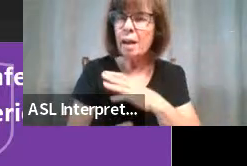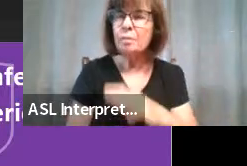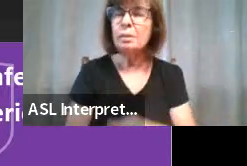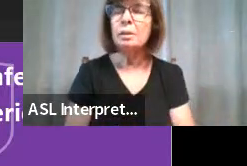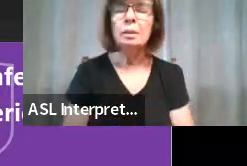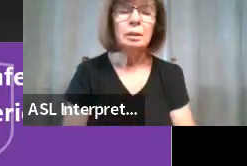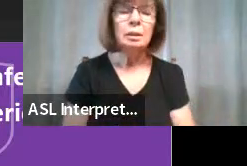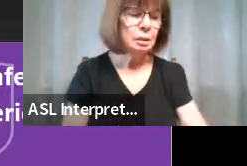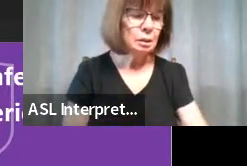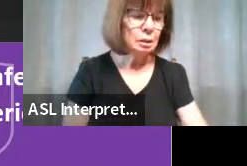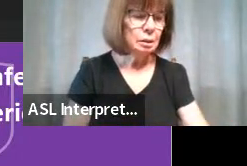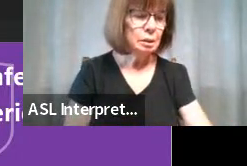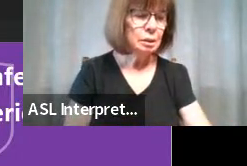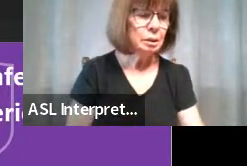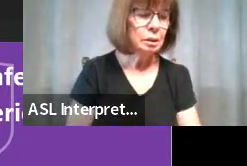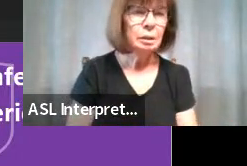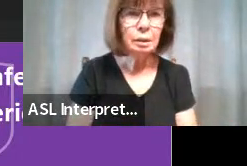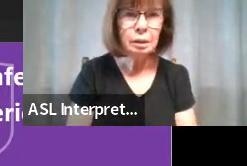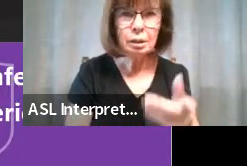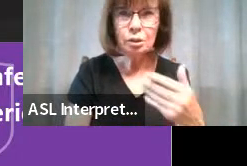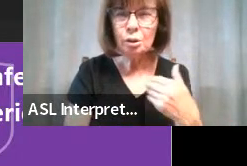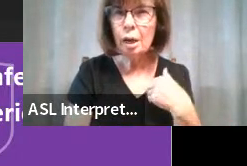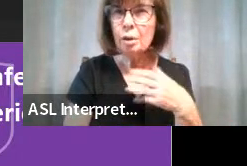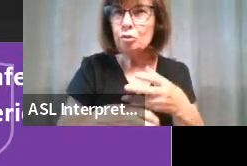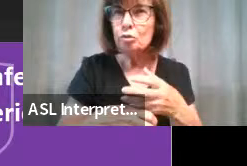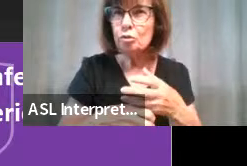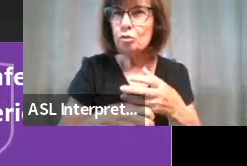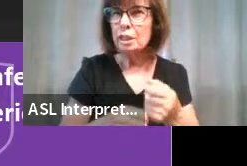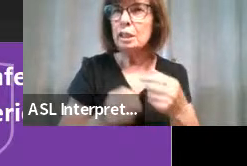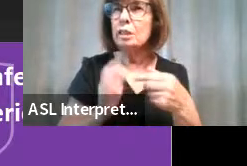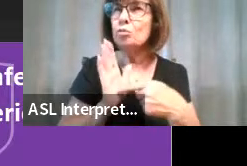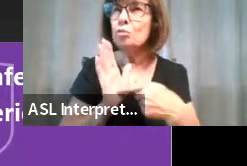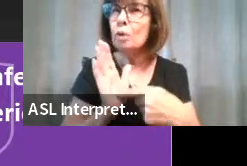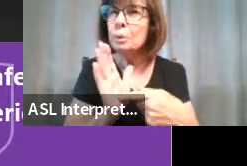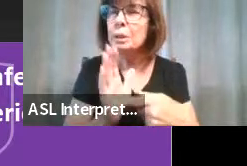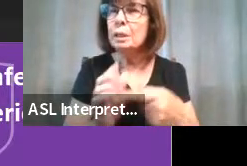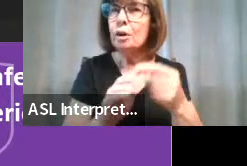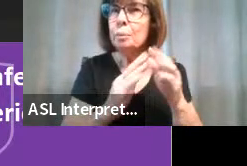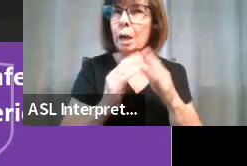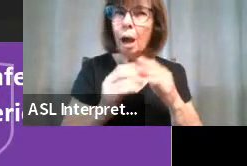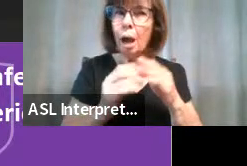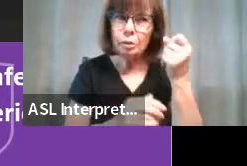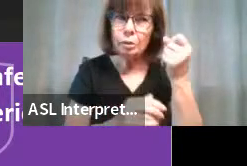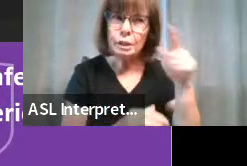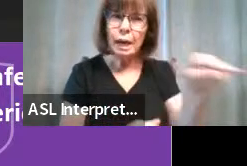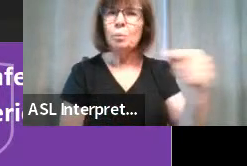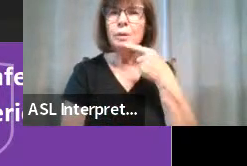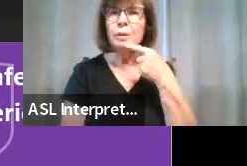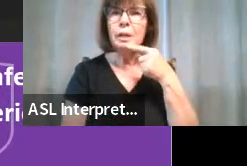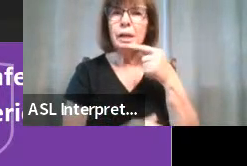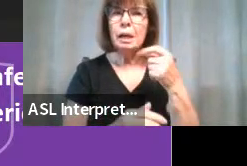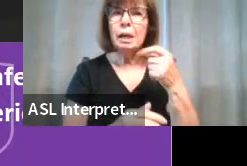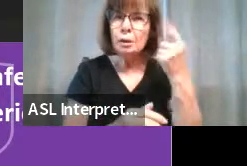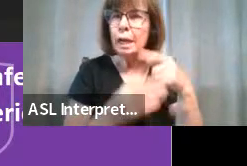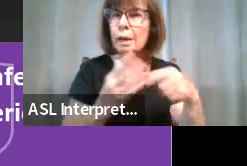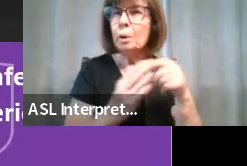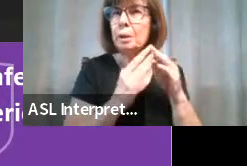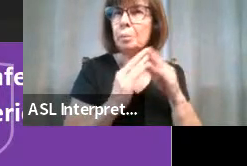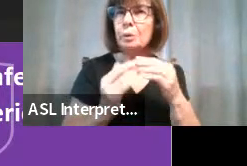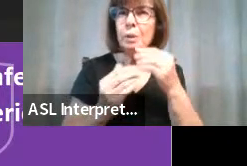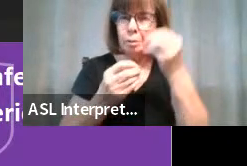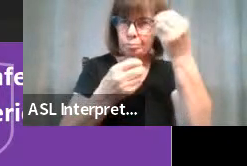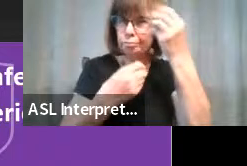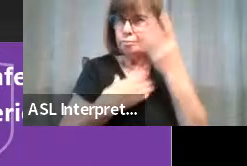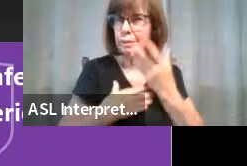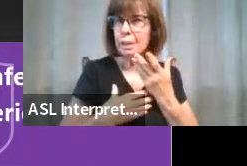hearing, seeing trusted representative from the community, understanding what they're saying, what they're telling us as far as the